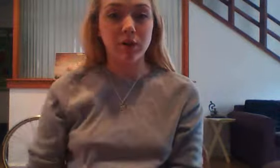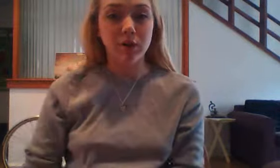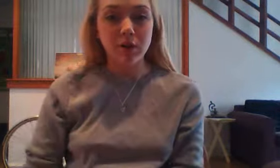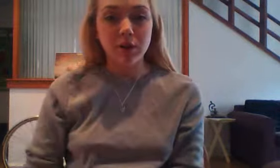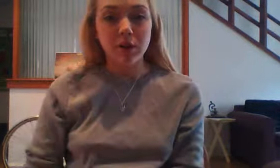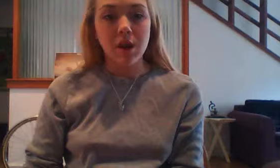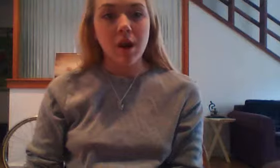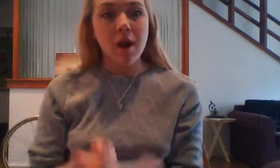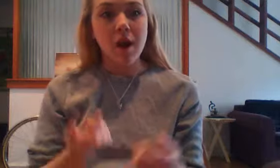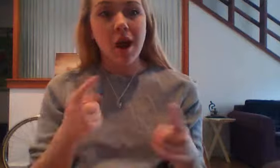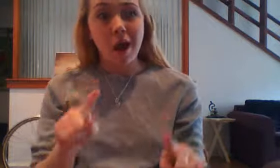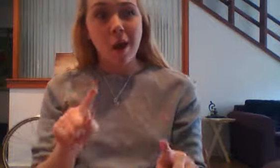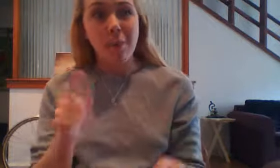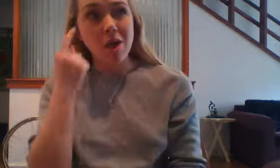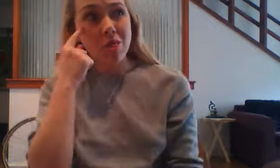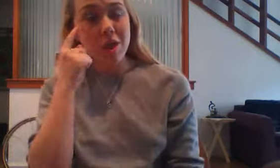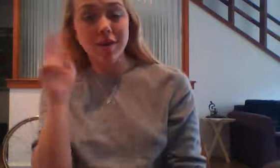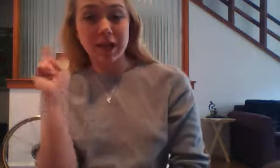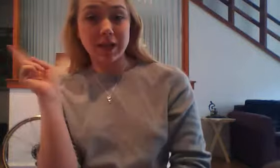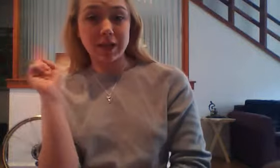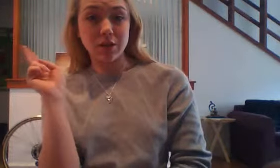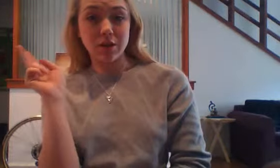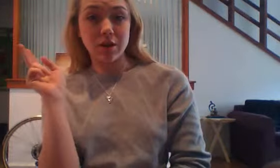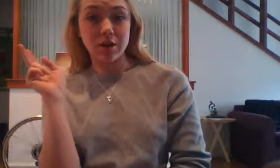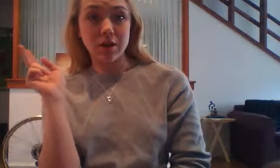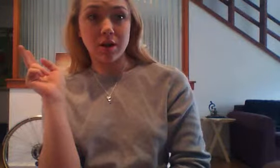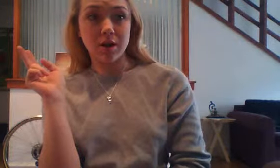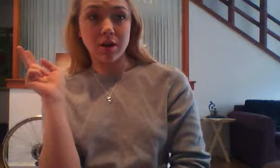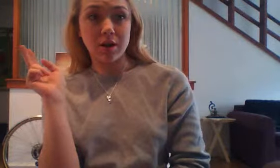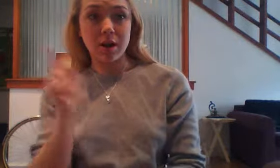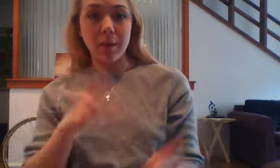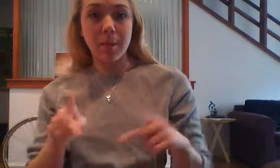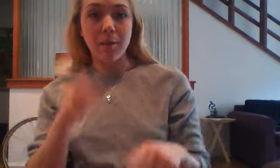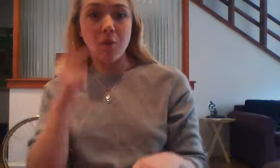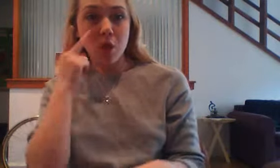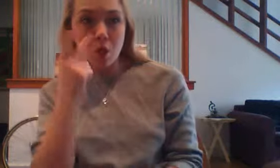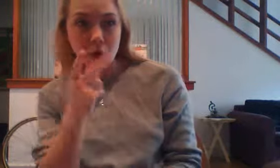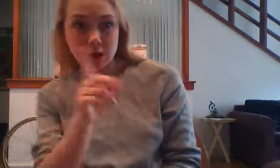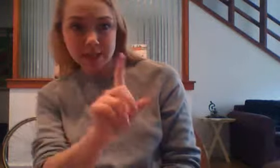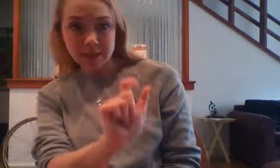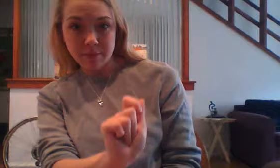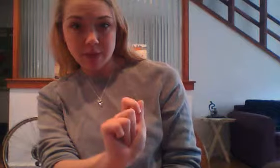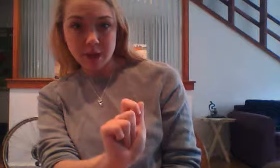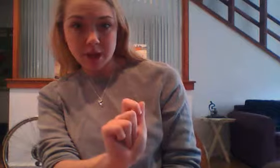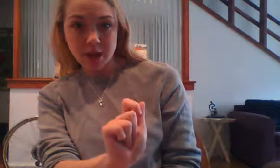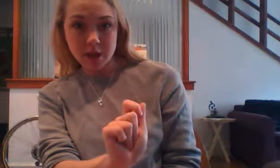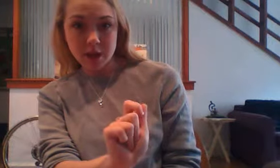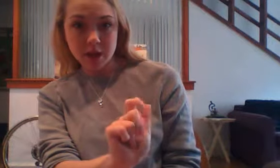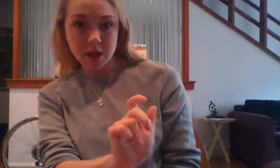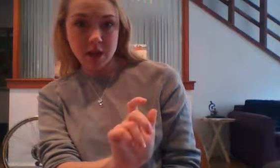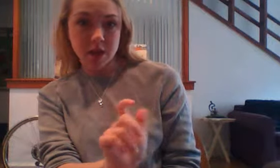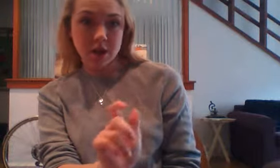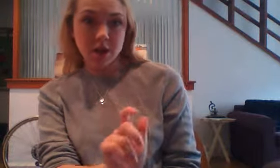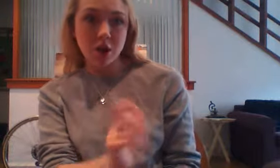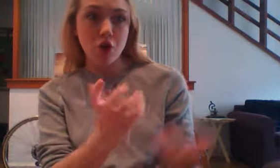that historically, we have looked at disability as a compliance issue. Laws that are placed,